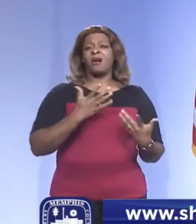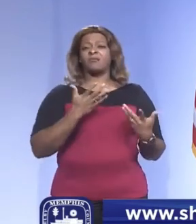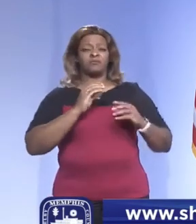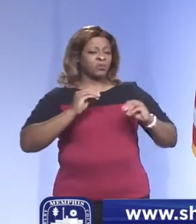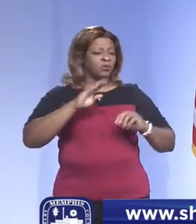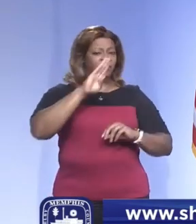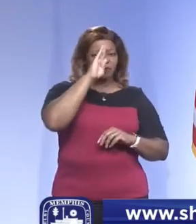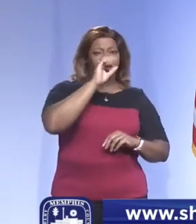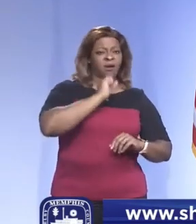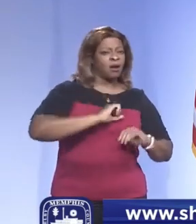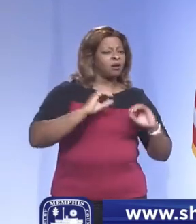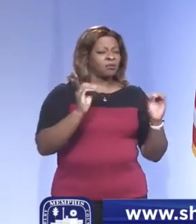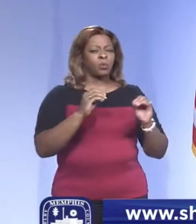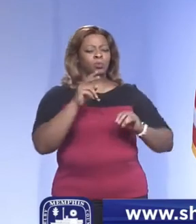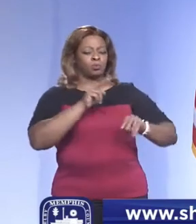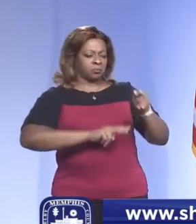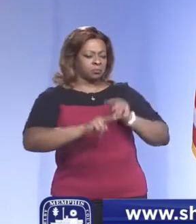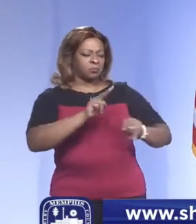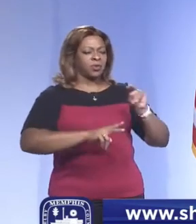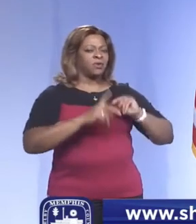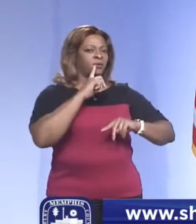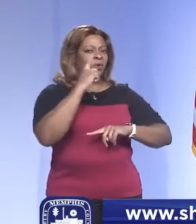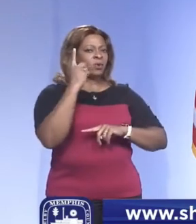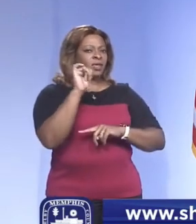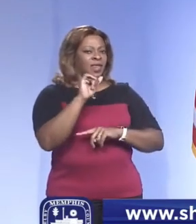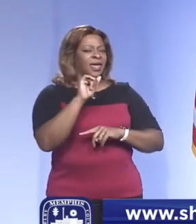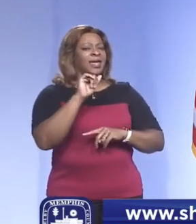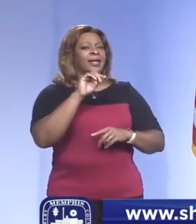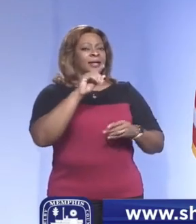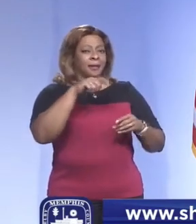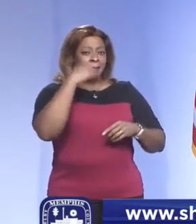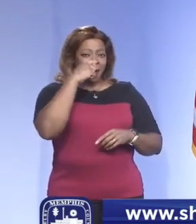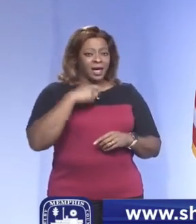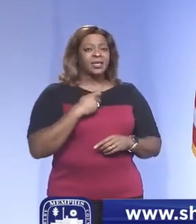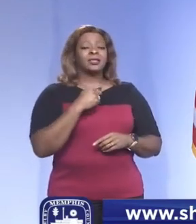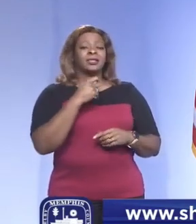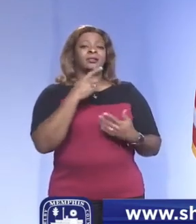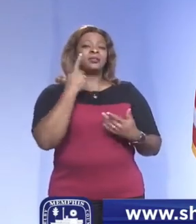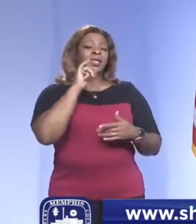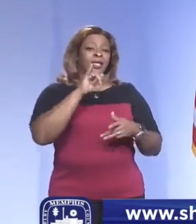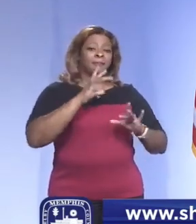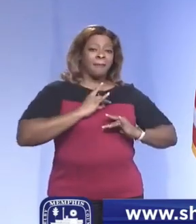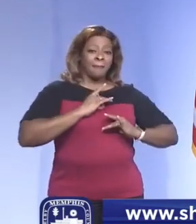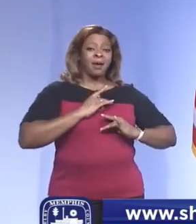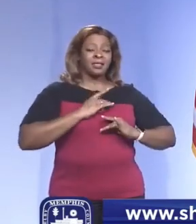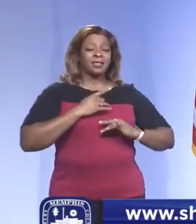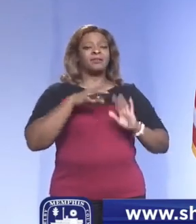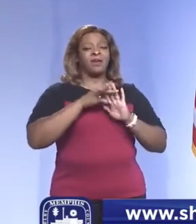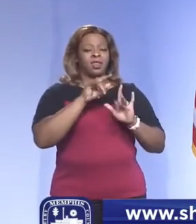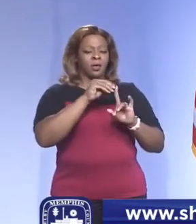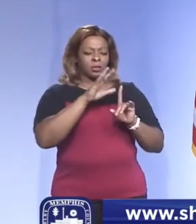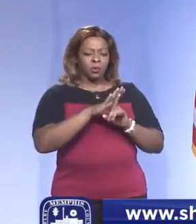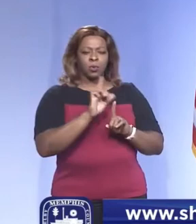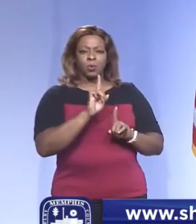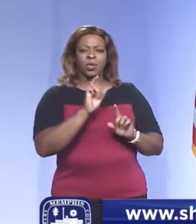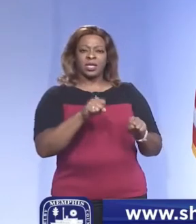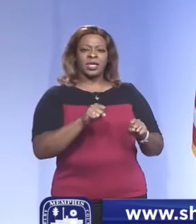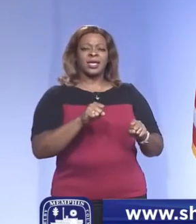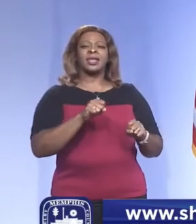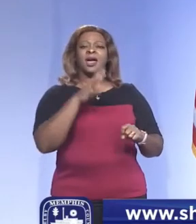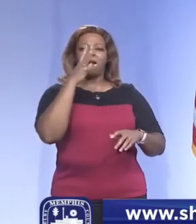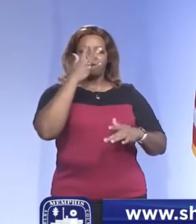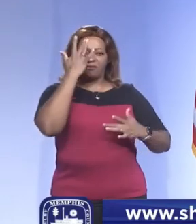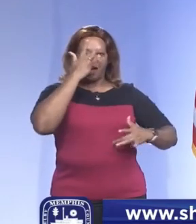symptoms, we look at the onset or at least the date of positive test result. We define an exposure period when they could be shedding the